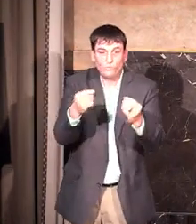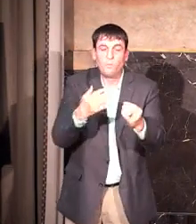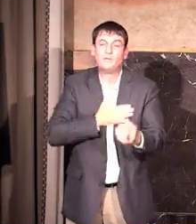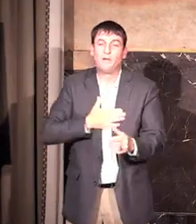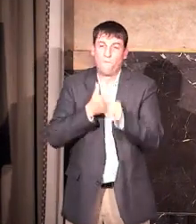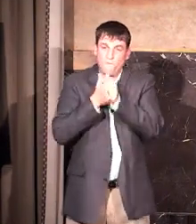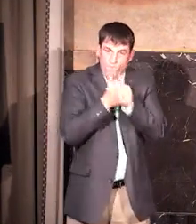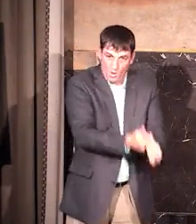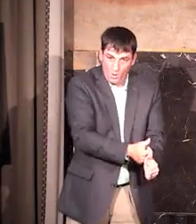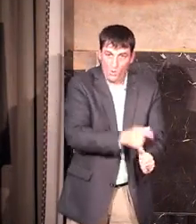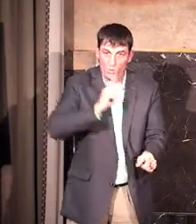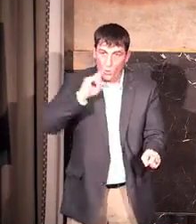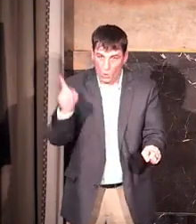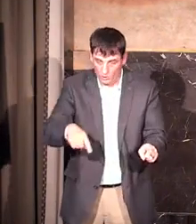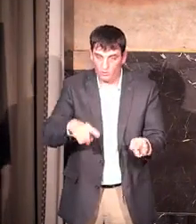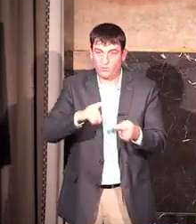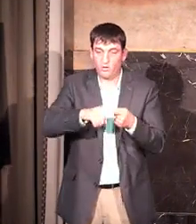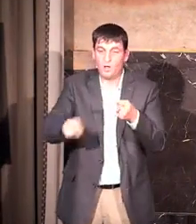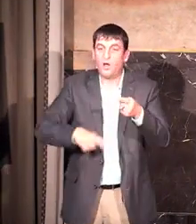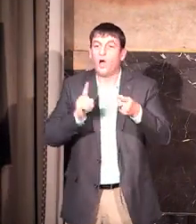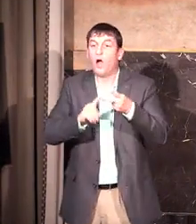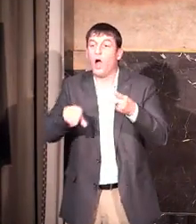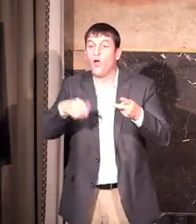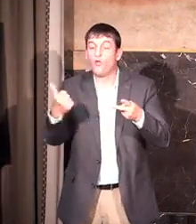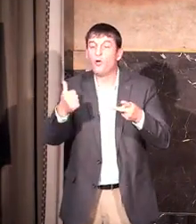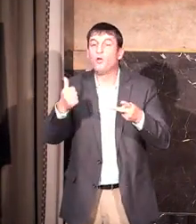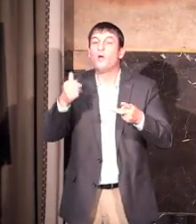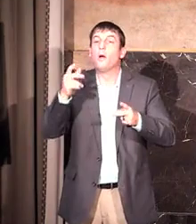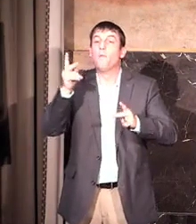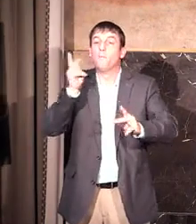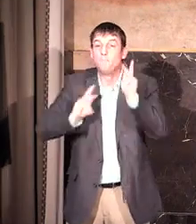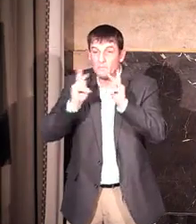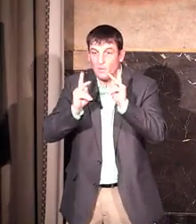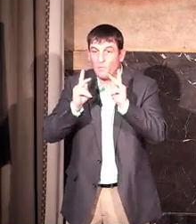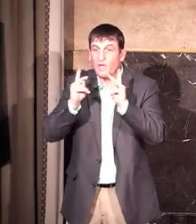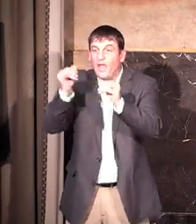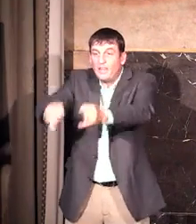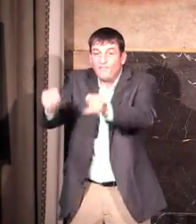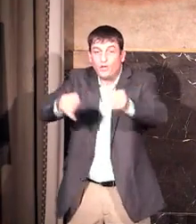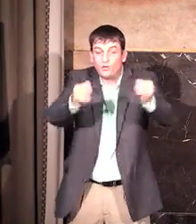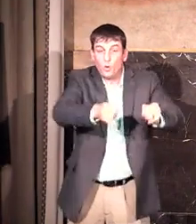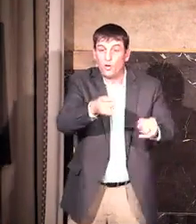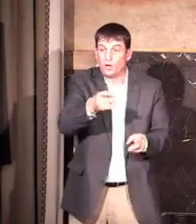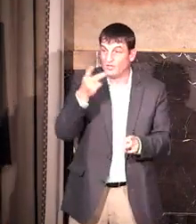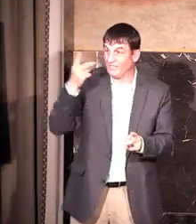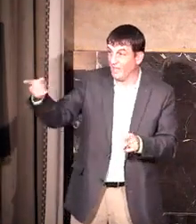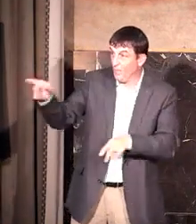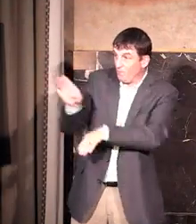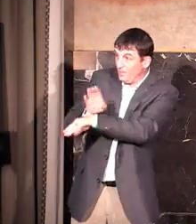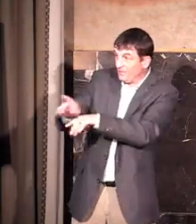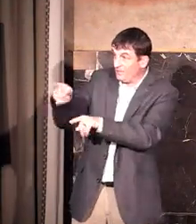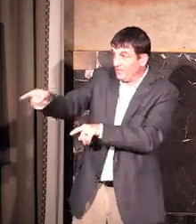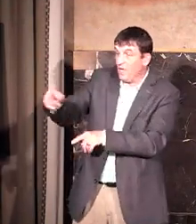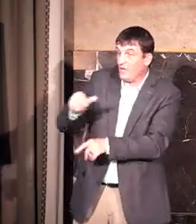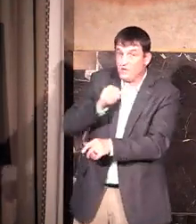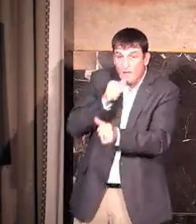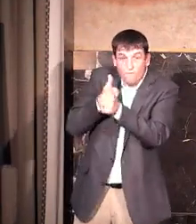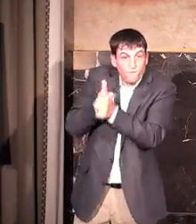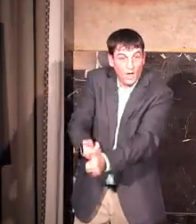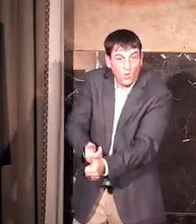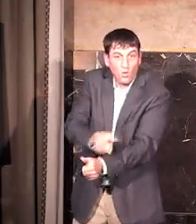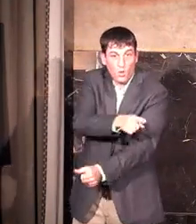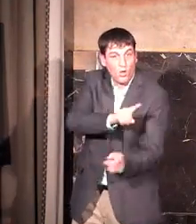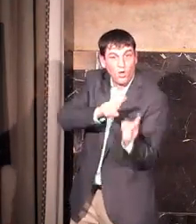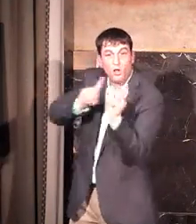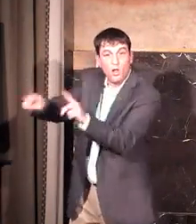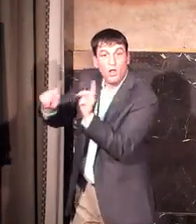The other thing is we're asking individuals, the public, don't go to businesses that aren't complying with the order. And don't